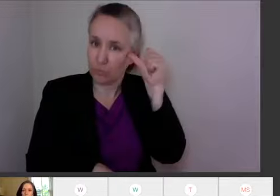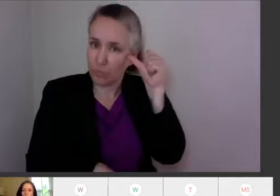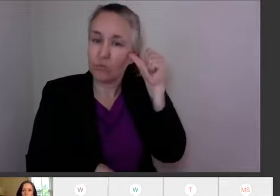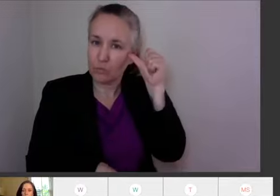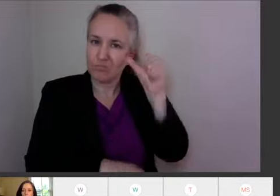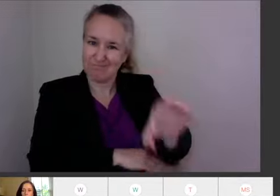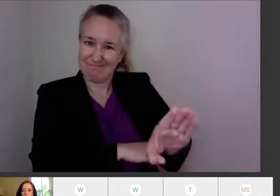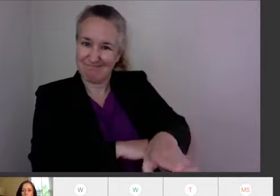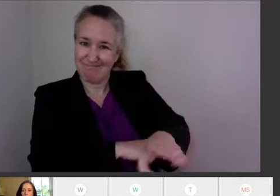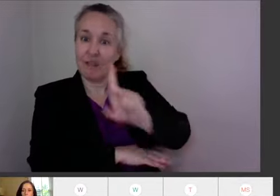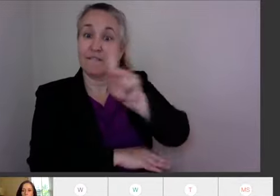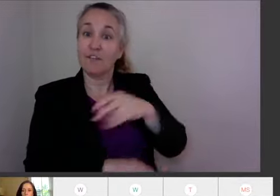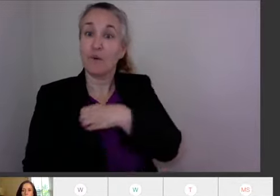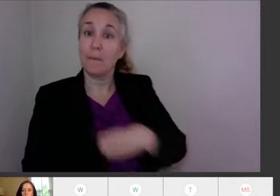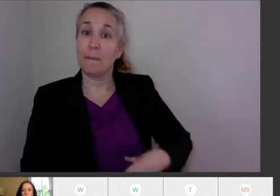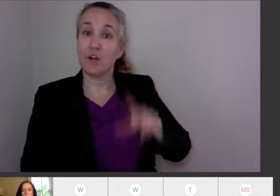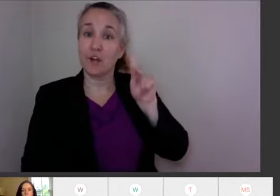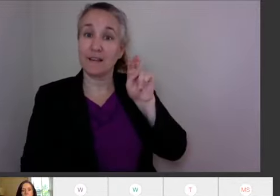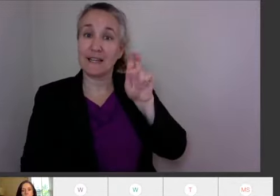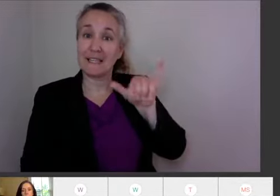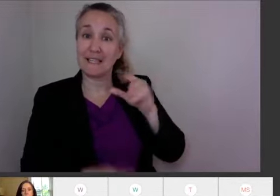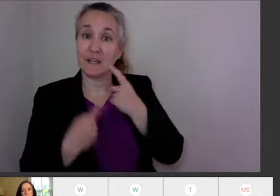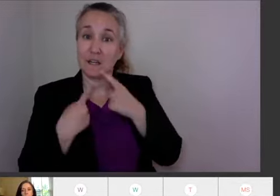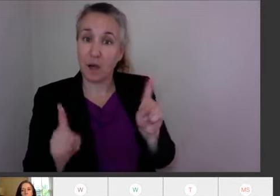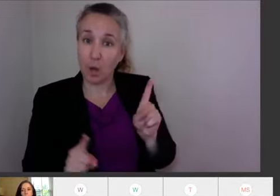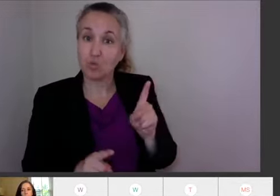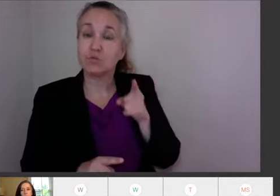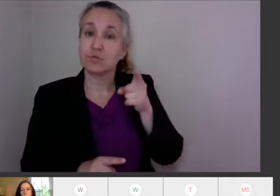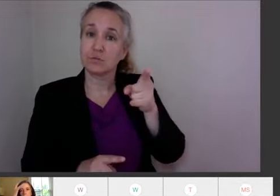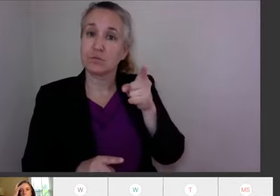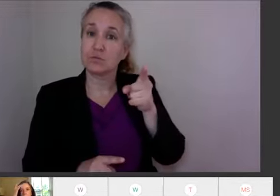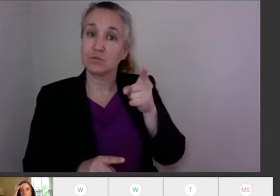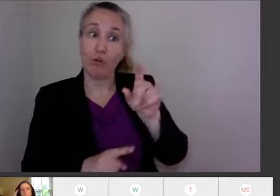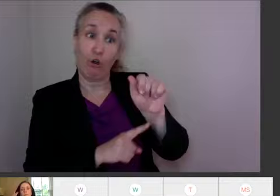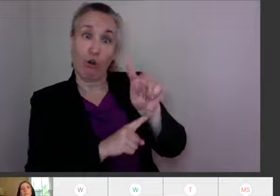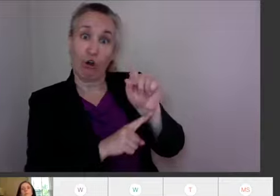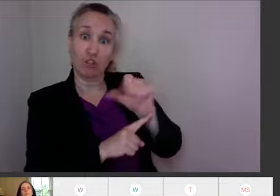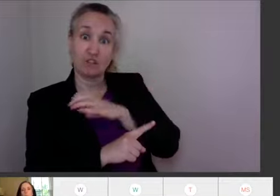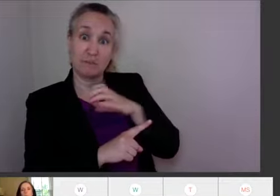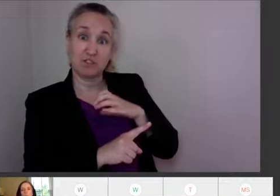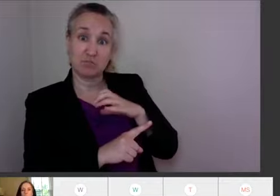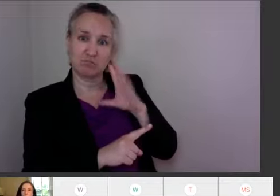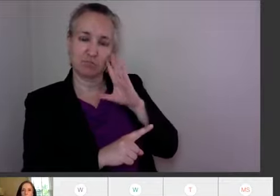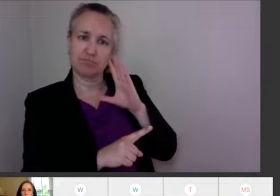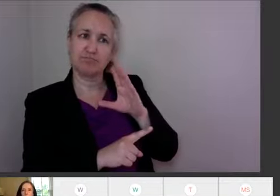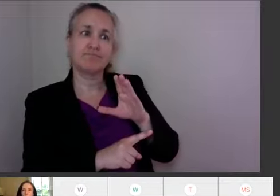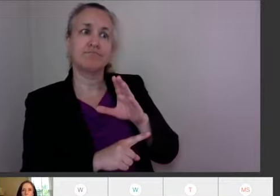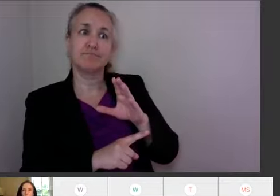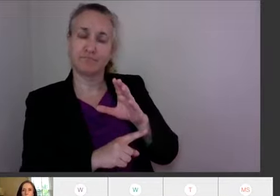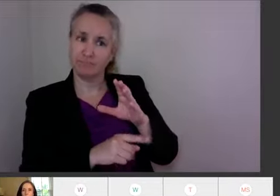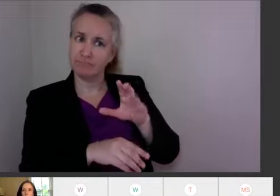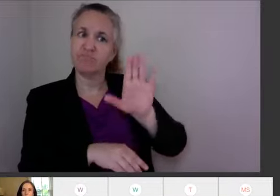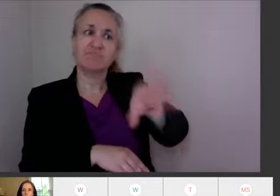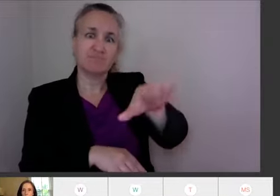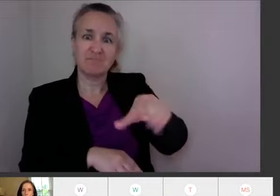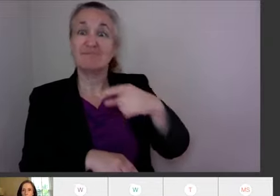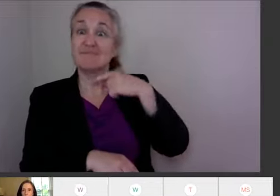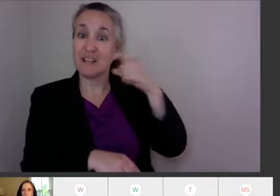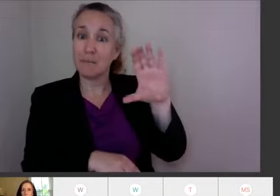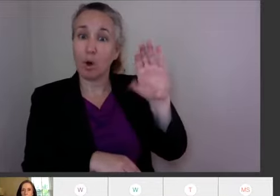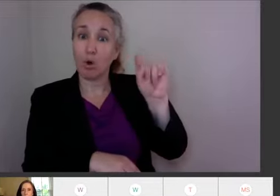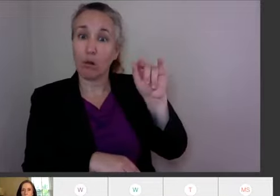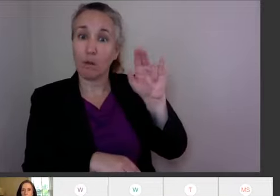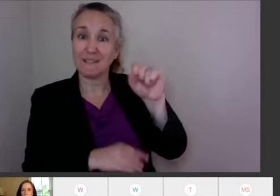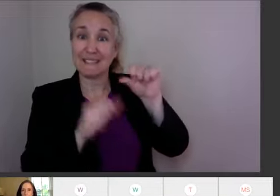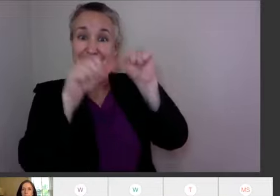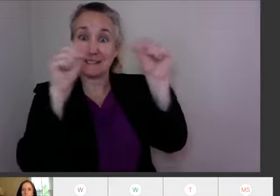yesterday late, Philadelphia Mayor Kenney announced that he would direct the Arts Commission there to look at the possibility of taking down the Columbus